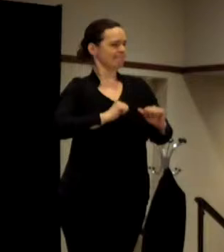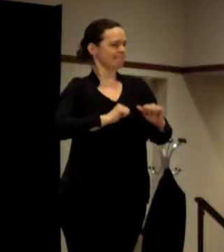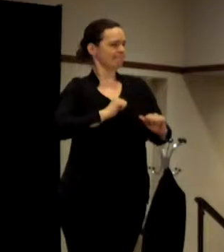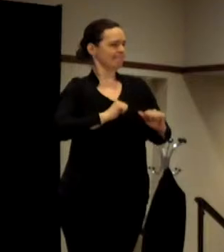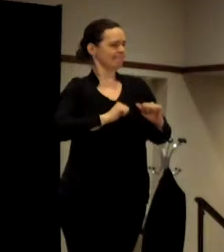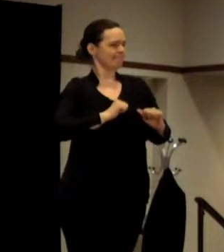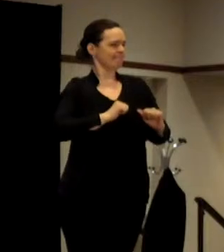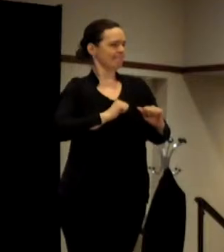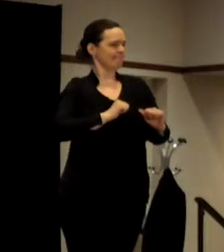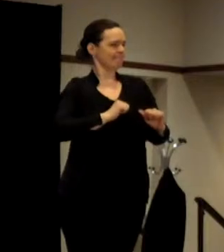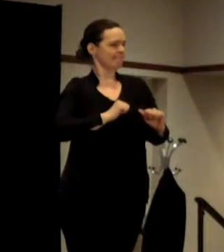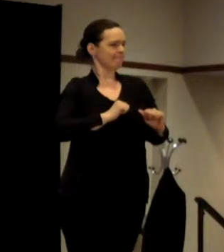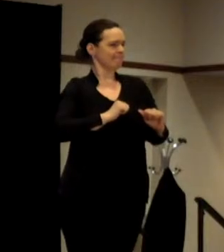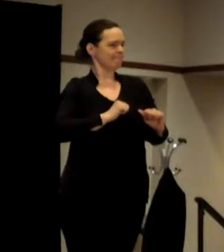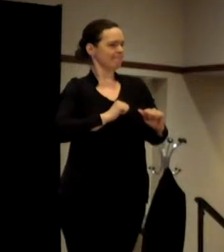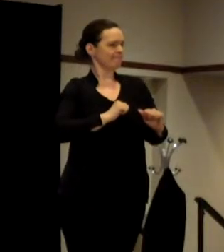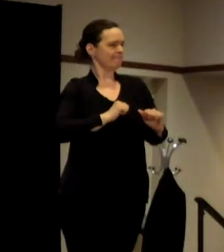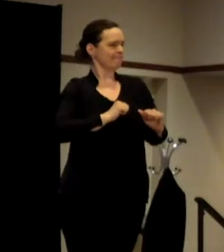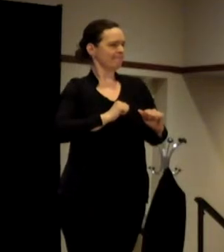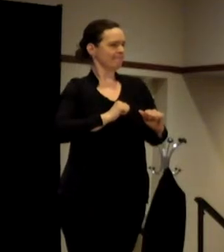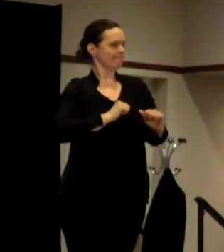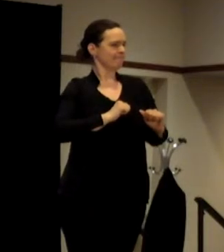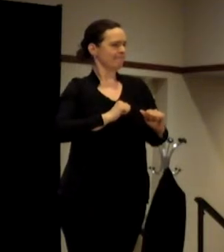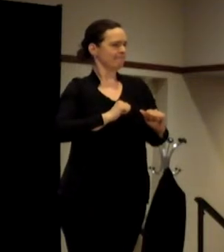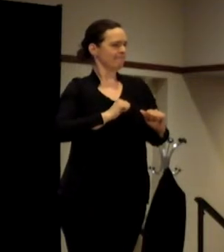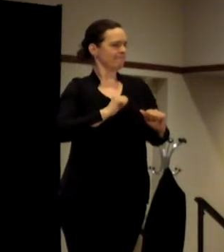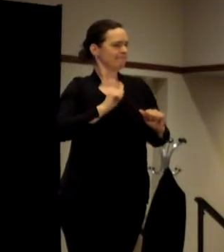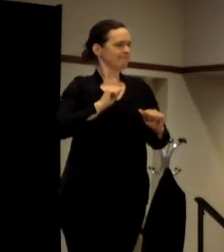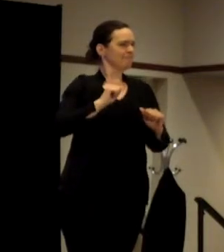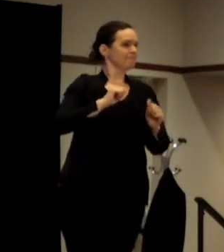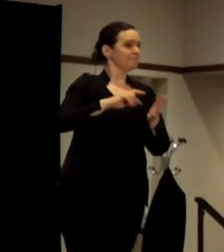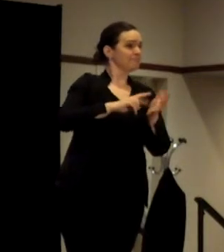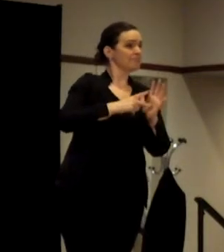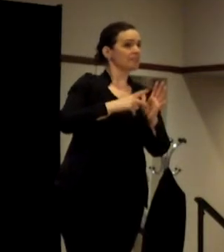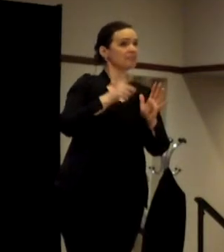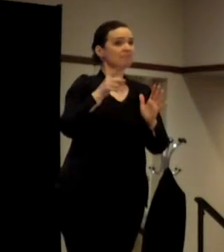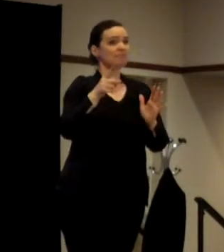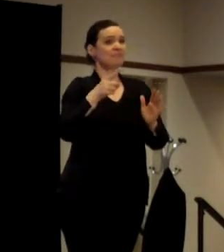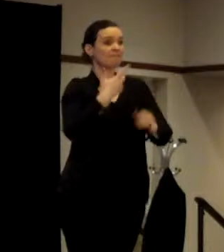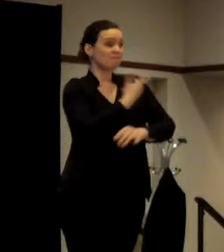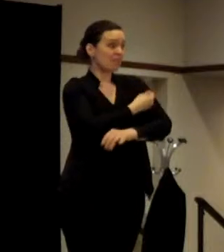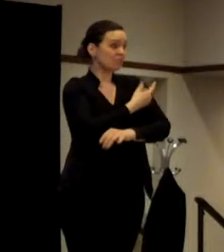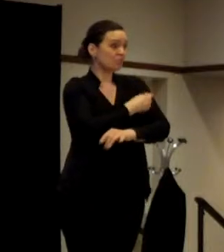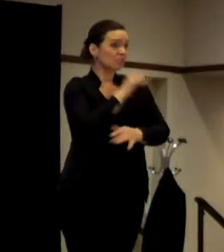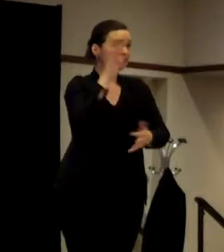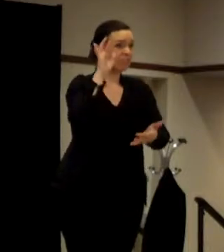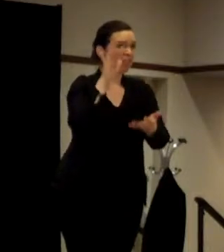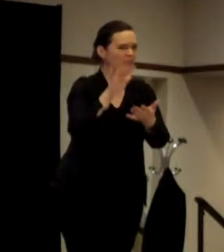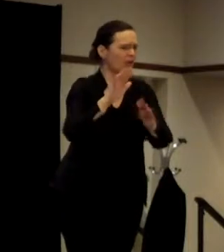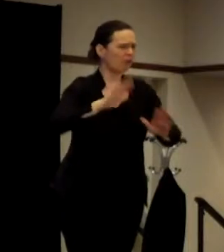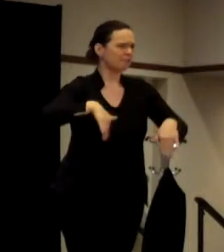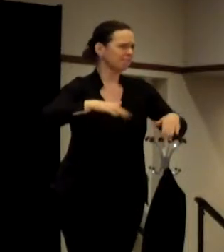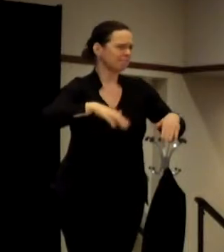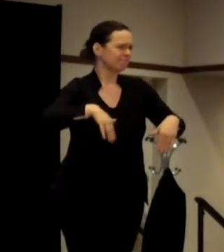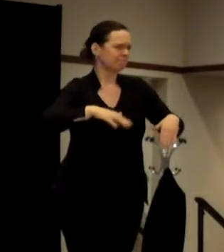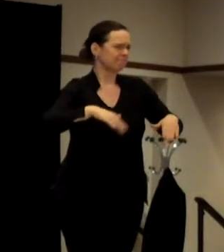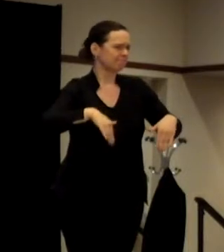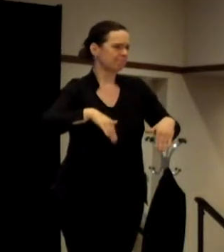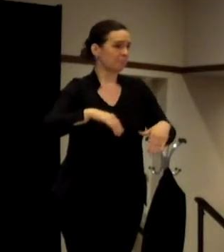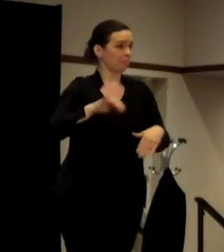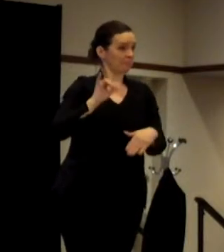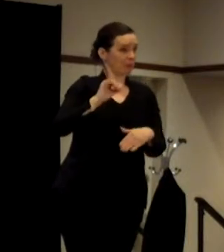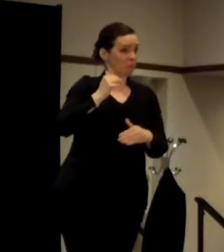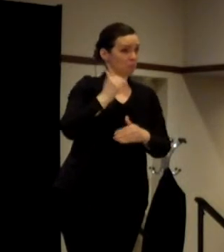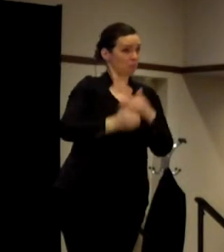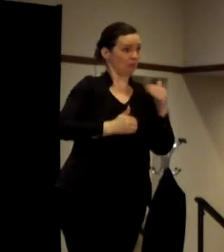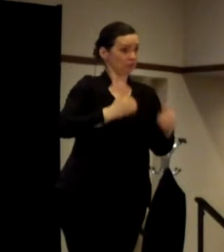relationships shutting down. We're still getting vaccines done and whatnot. But at any point, if that changes and this situation